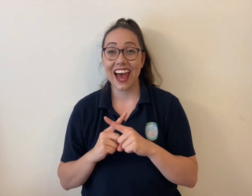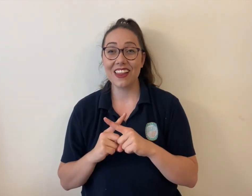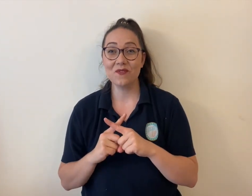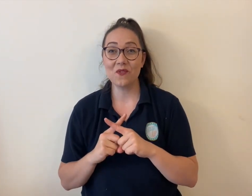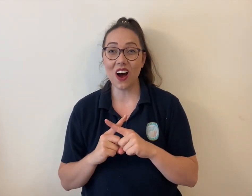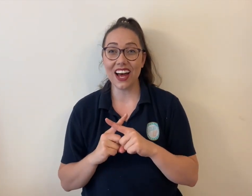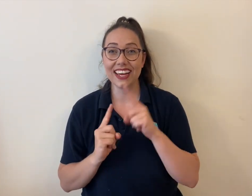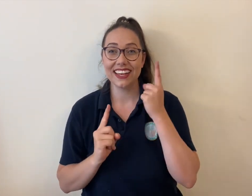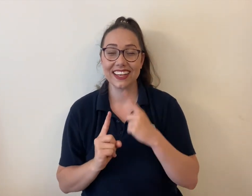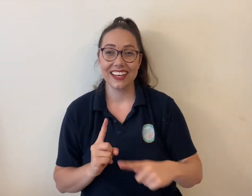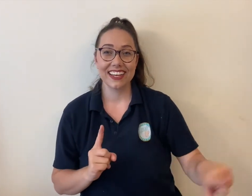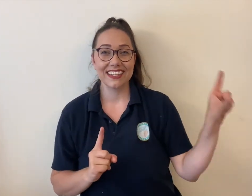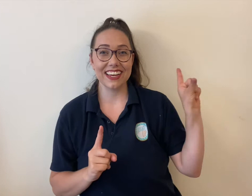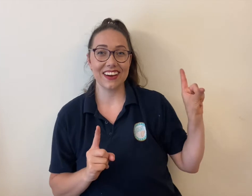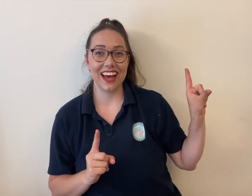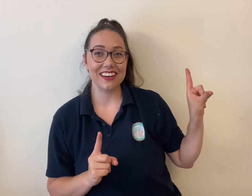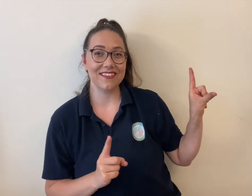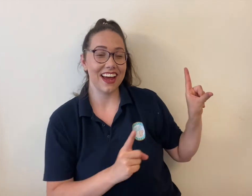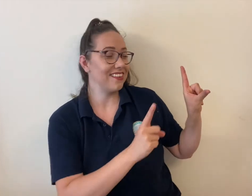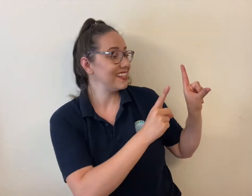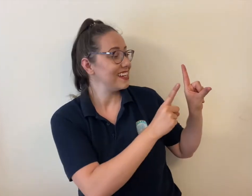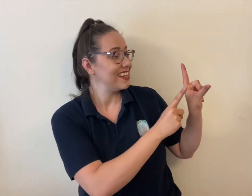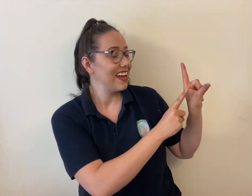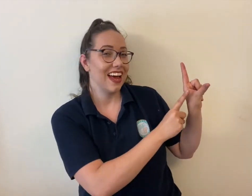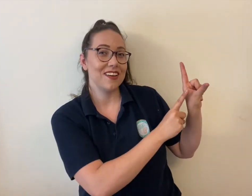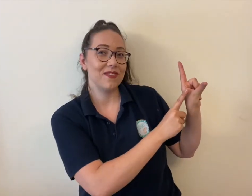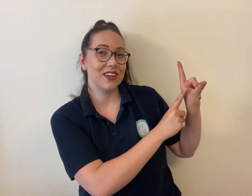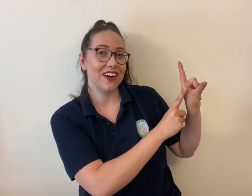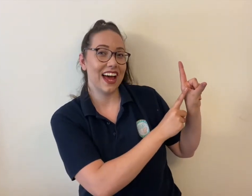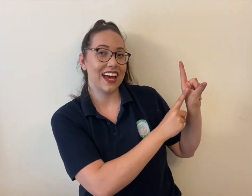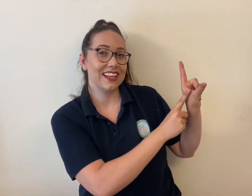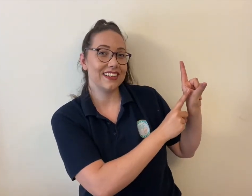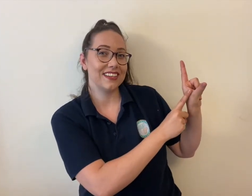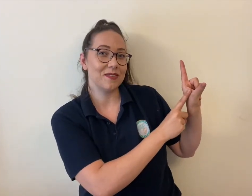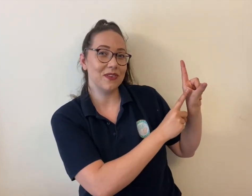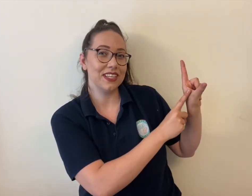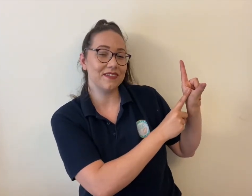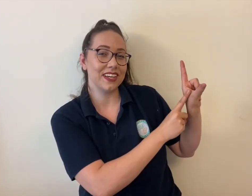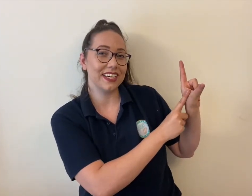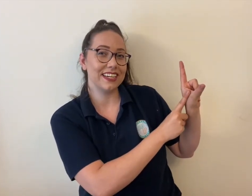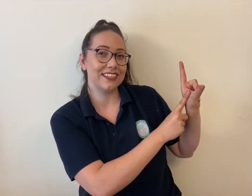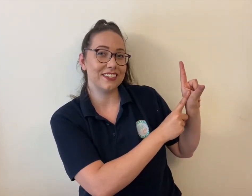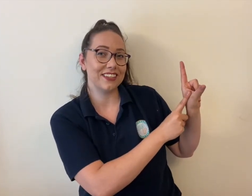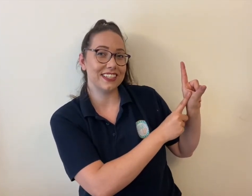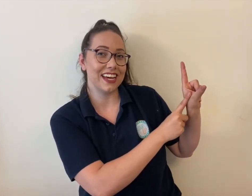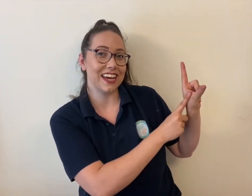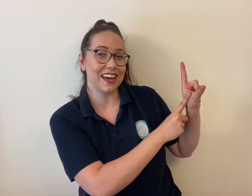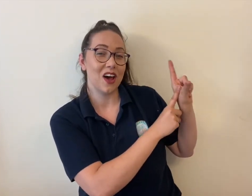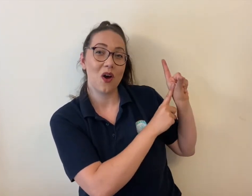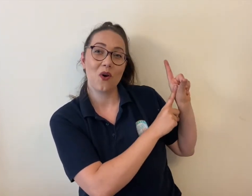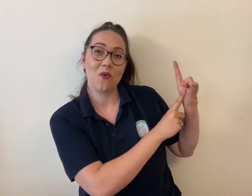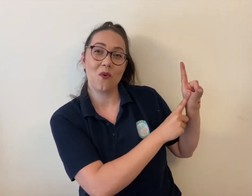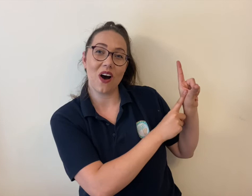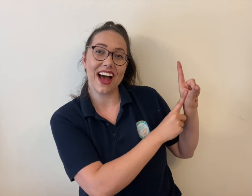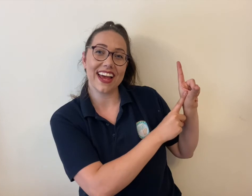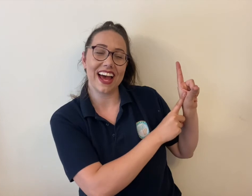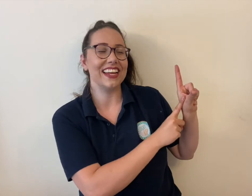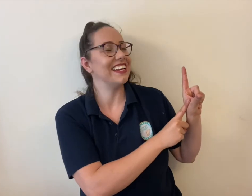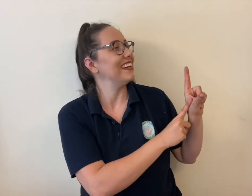then Y. Take your hand around and put your hand, your pointer finger, just here. Y. And